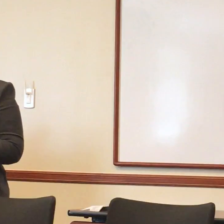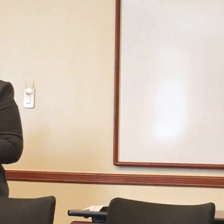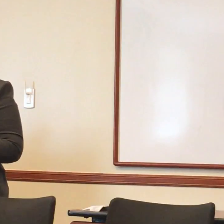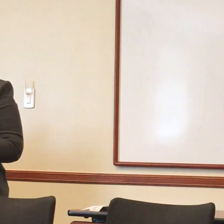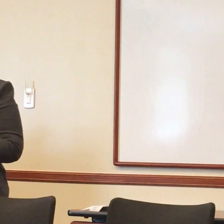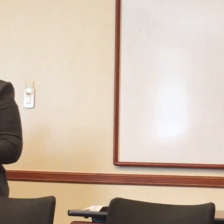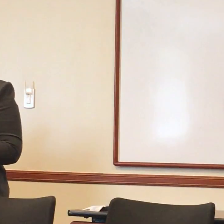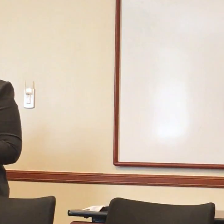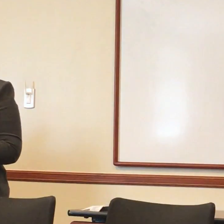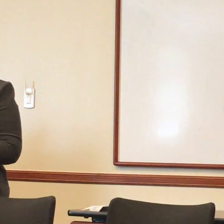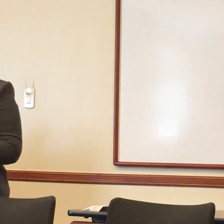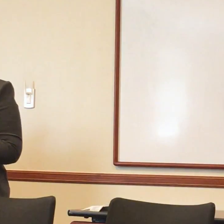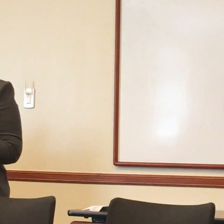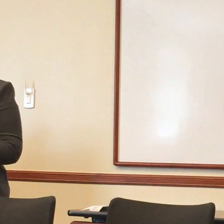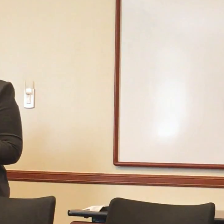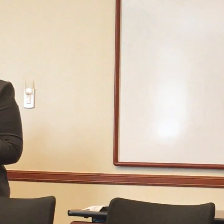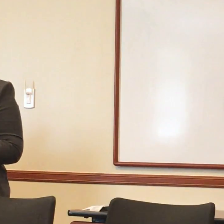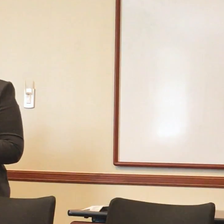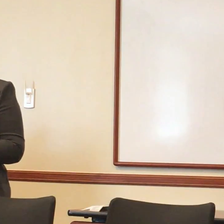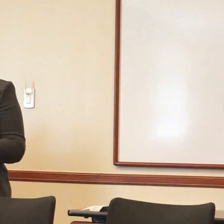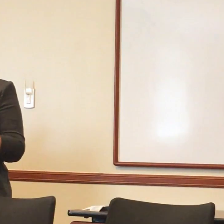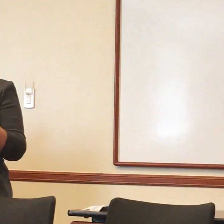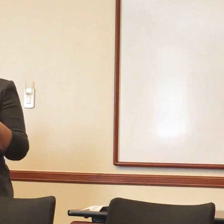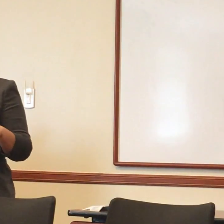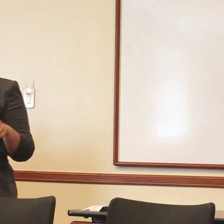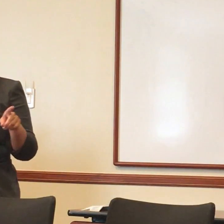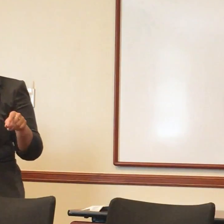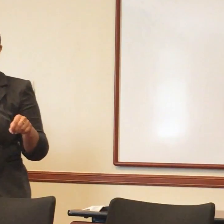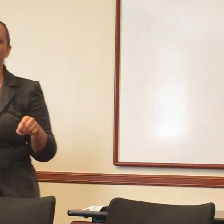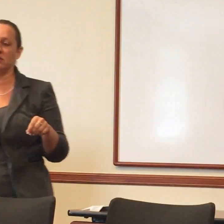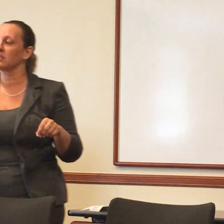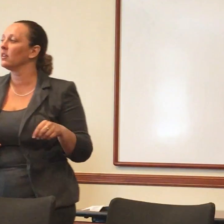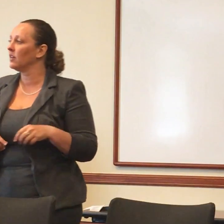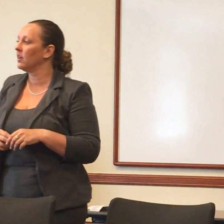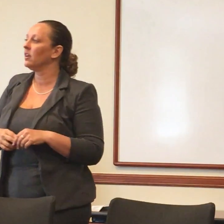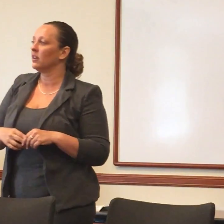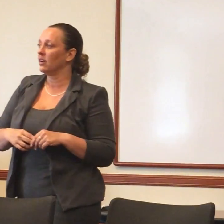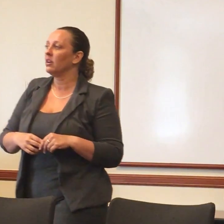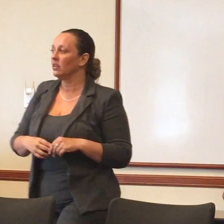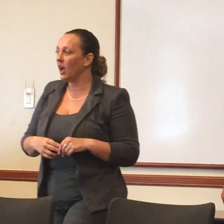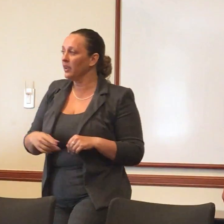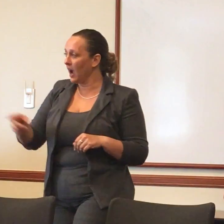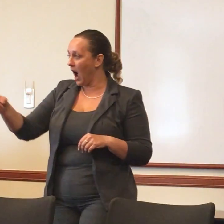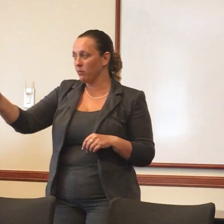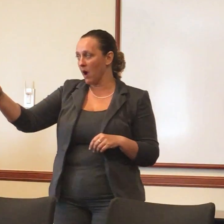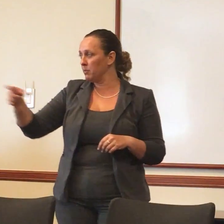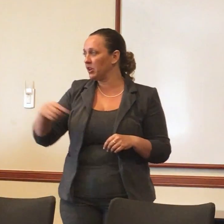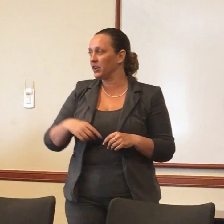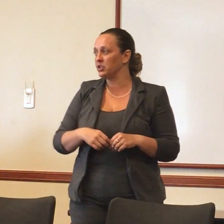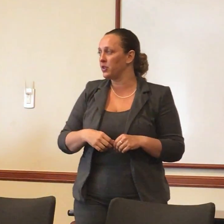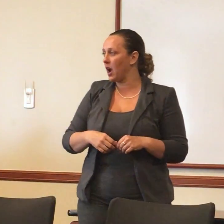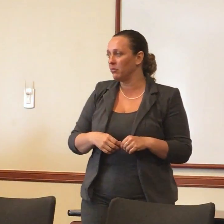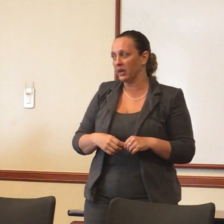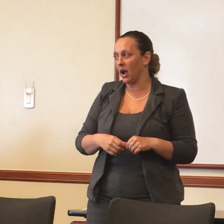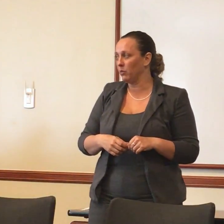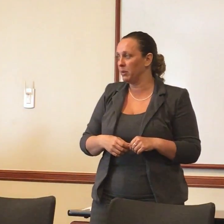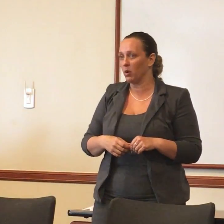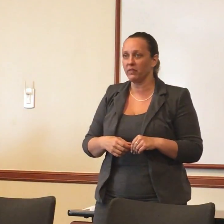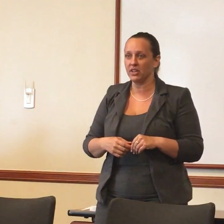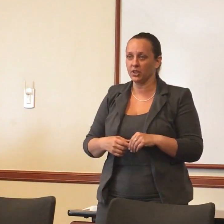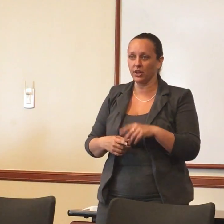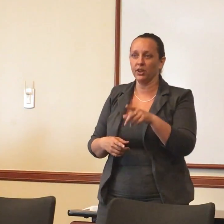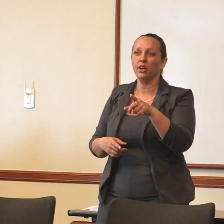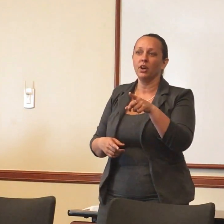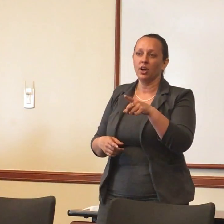Yeah, I think we should have some kind of training on the CPR, yeah. I get some yes, some no, yes. Yeah, I would be curious to do that. I